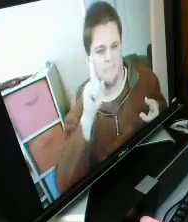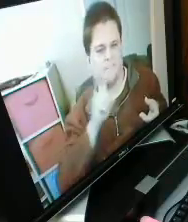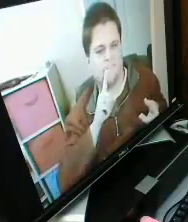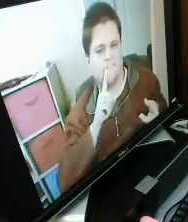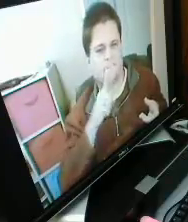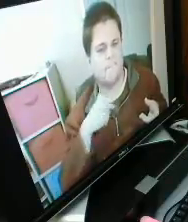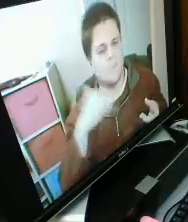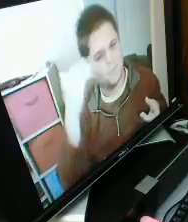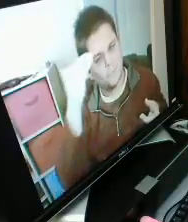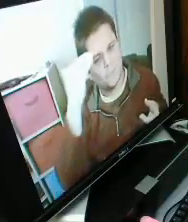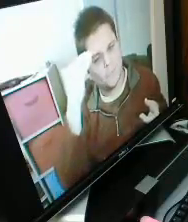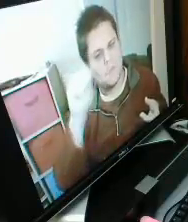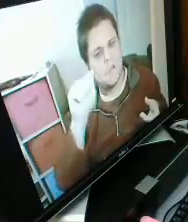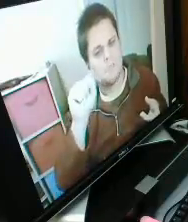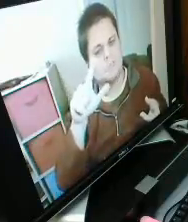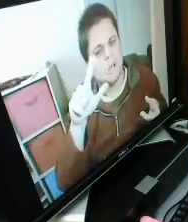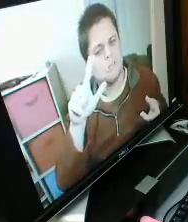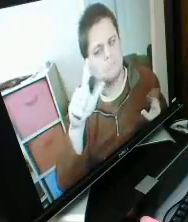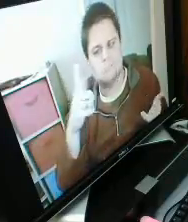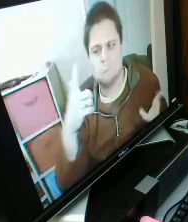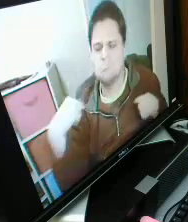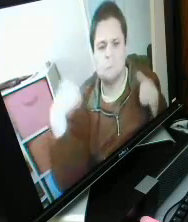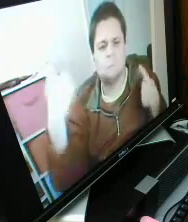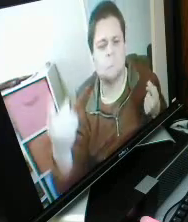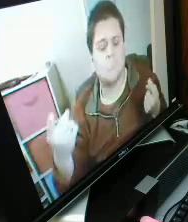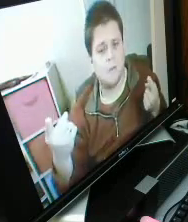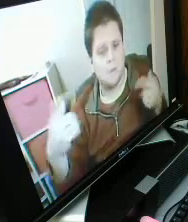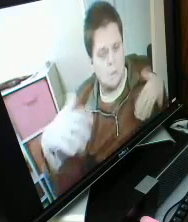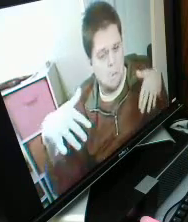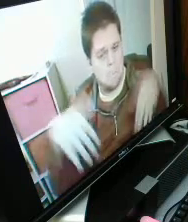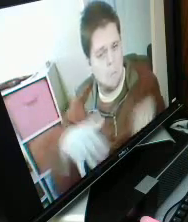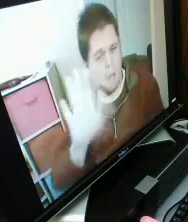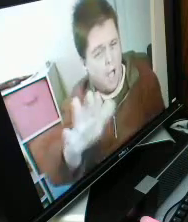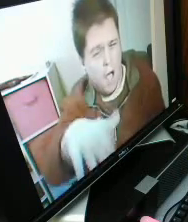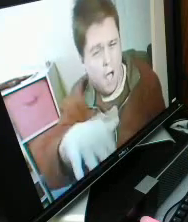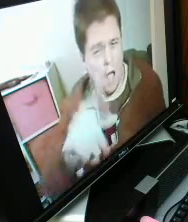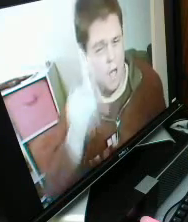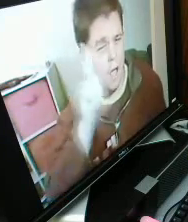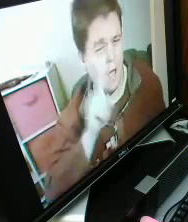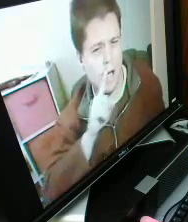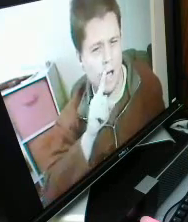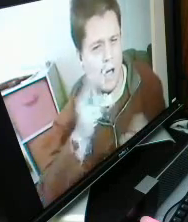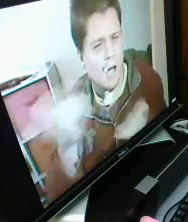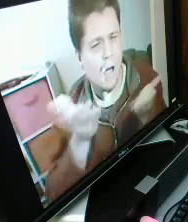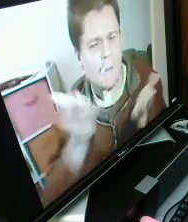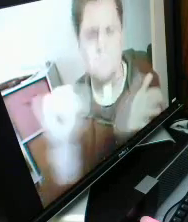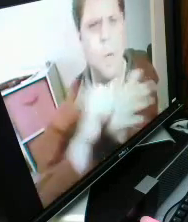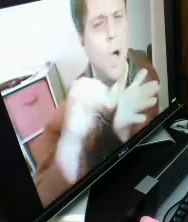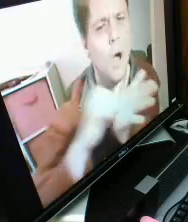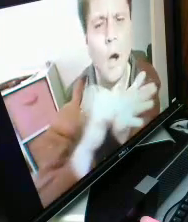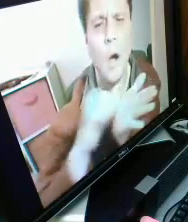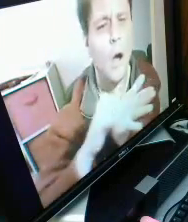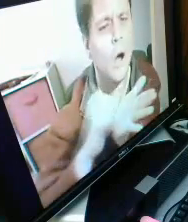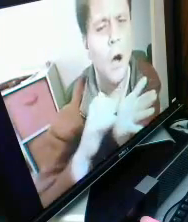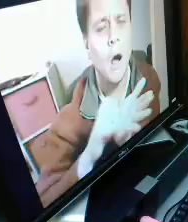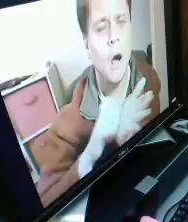I'm deaf. I know ASL. I've known it. And they're shocked, and they said, you're deaf? You're a delivery